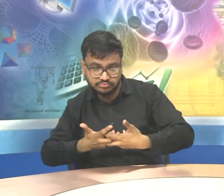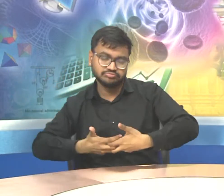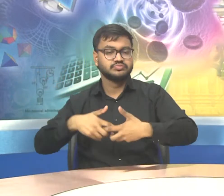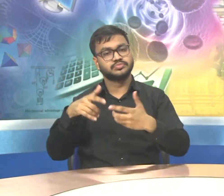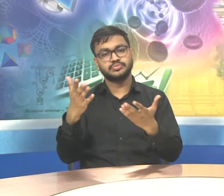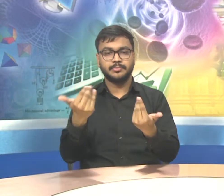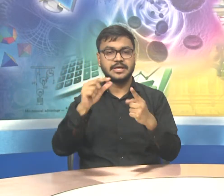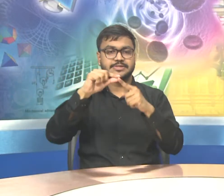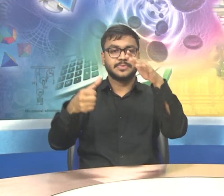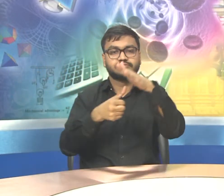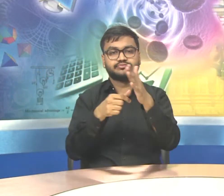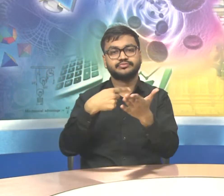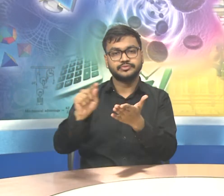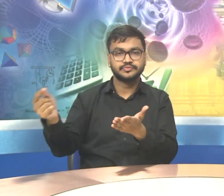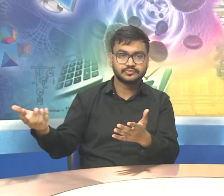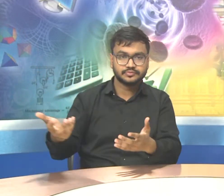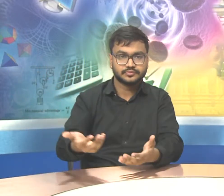Lok Sabha.